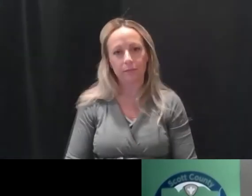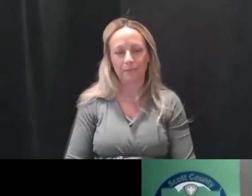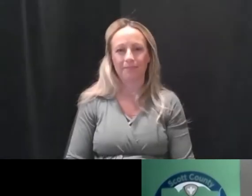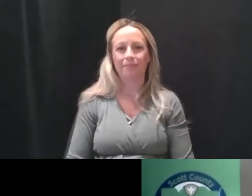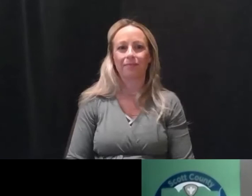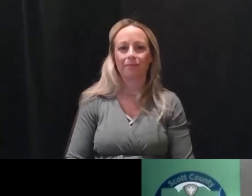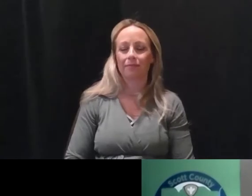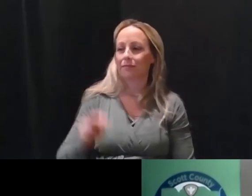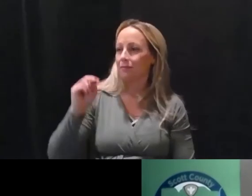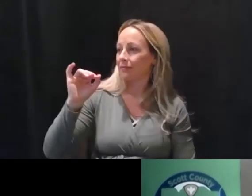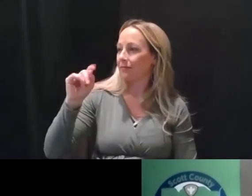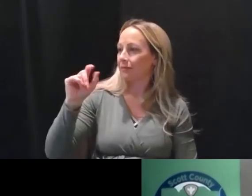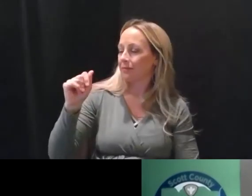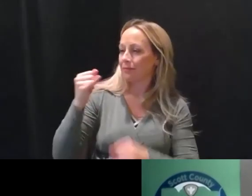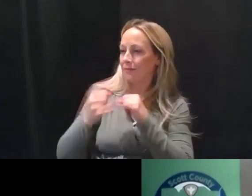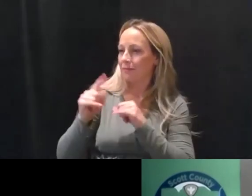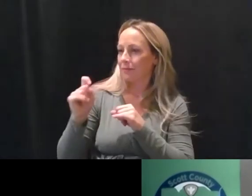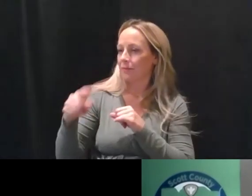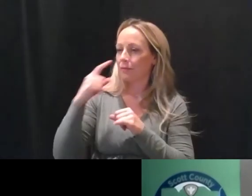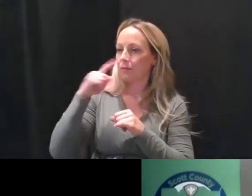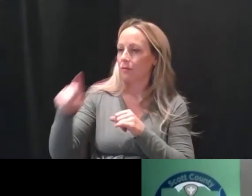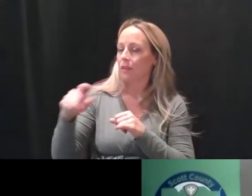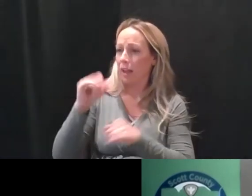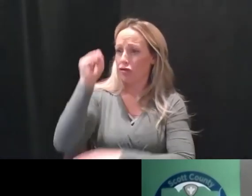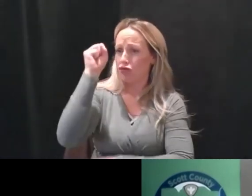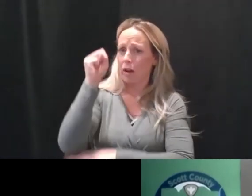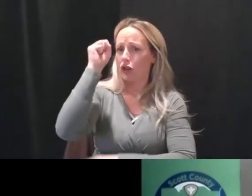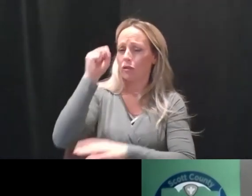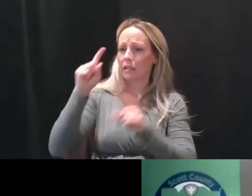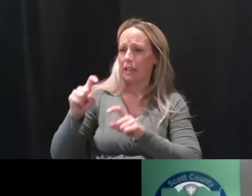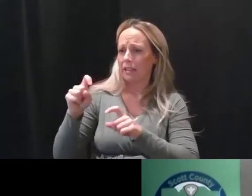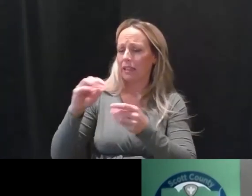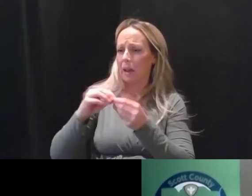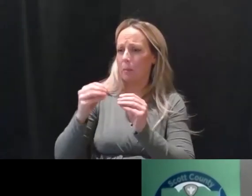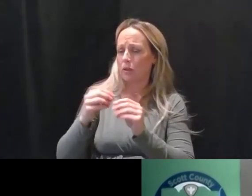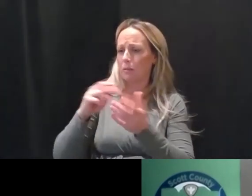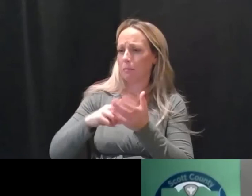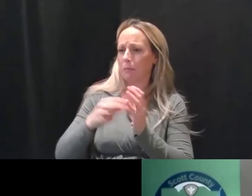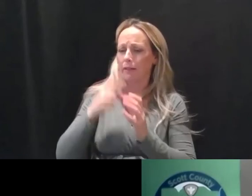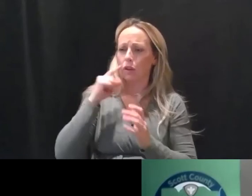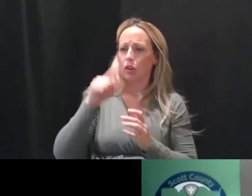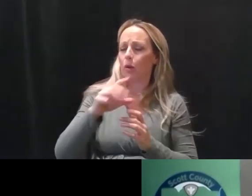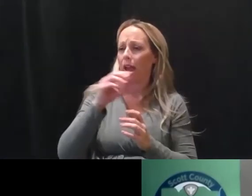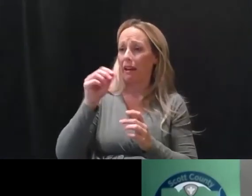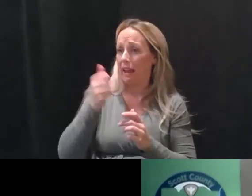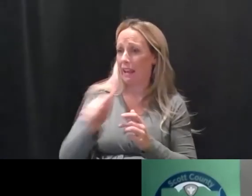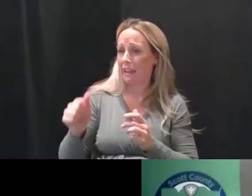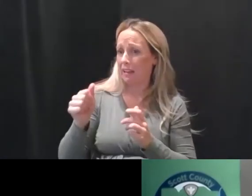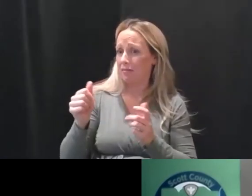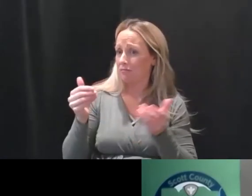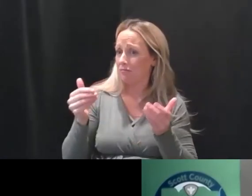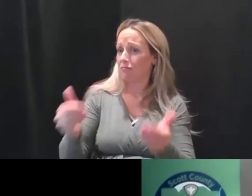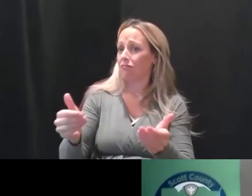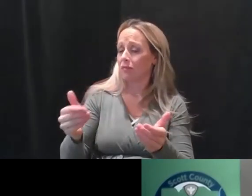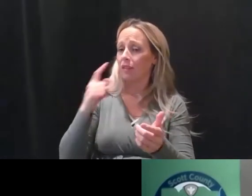Nita, last question for you here. What did those record testing numbers say to you? And has there been any progress on getting a permanent testing